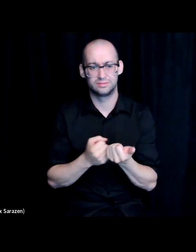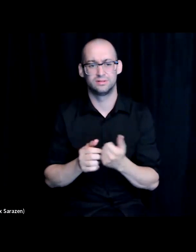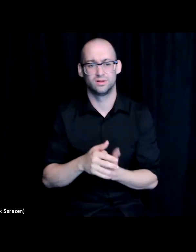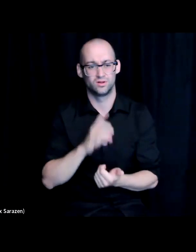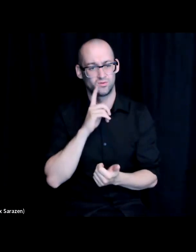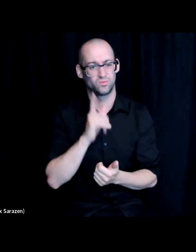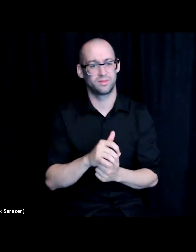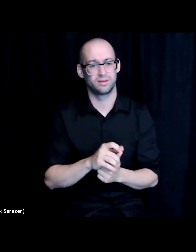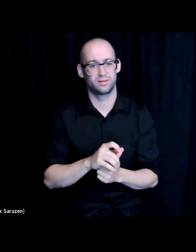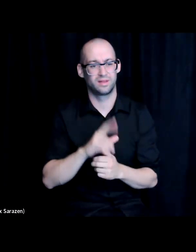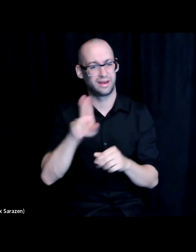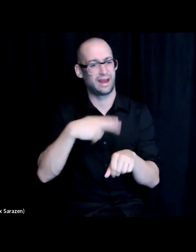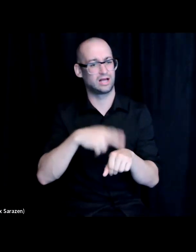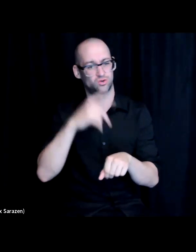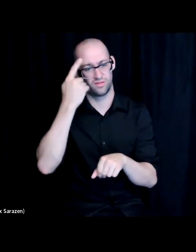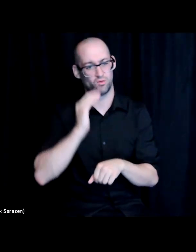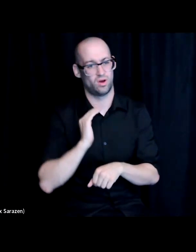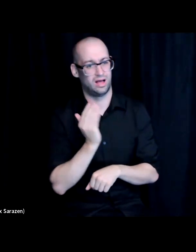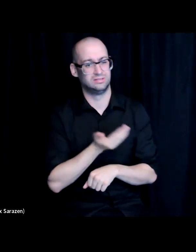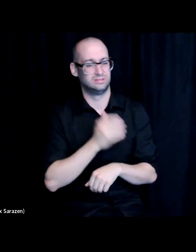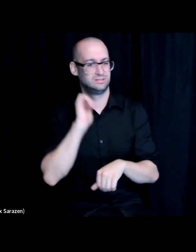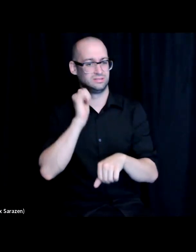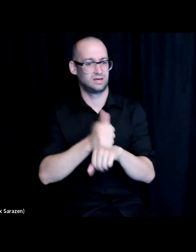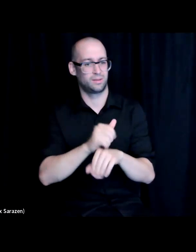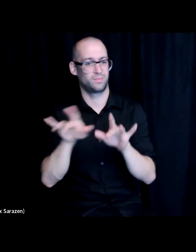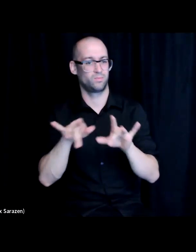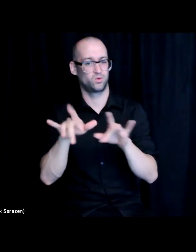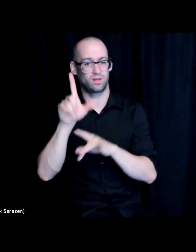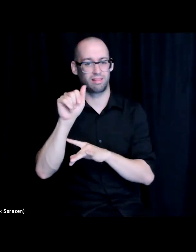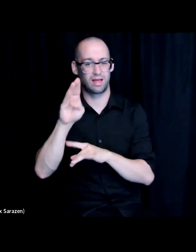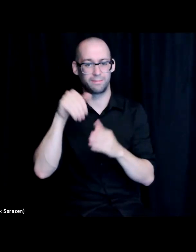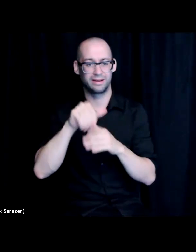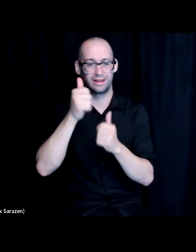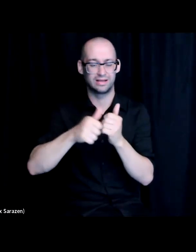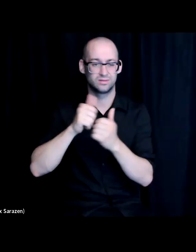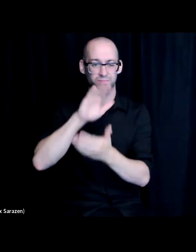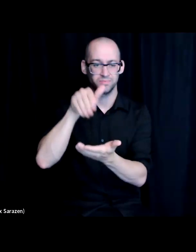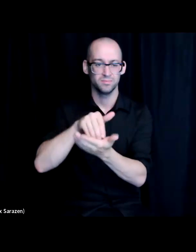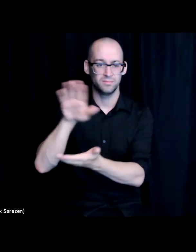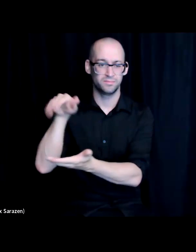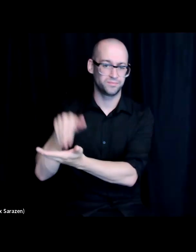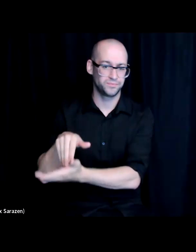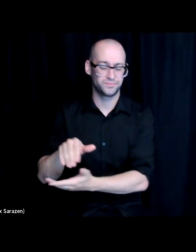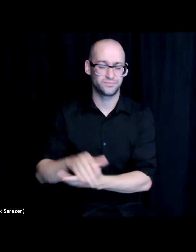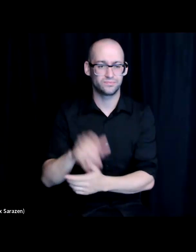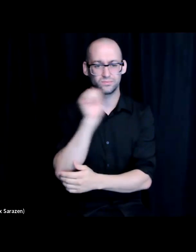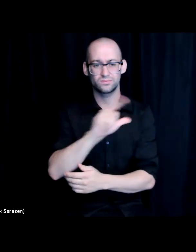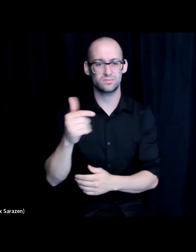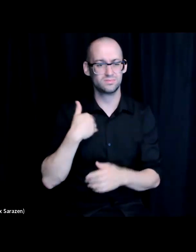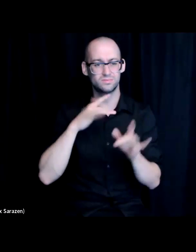like it's just natural for us to always set up a computer lab in each of our centers. So all of our centers have computer